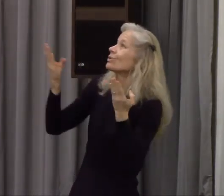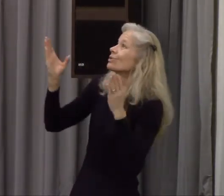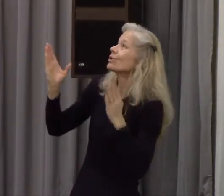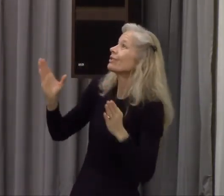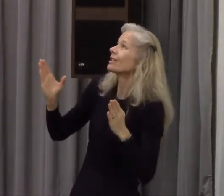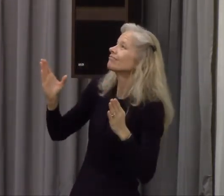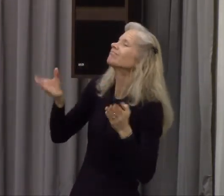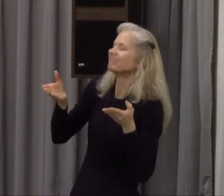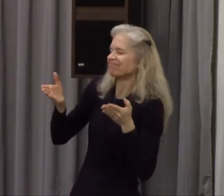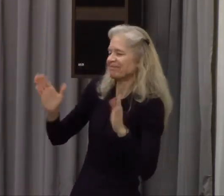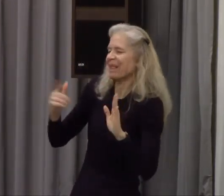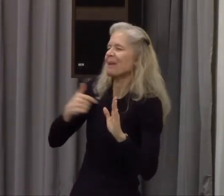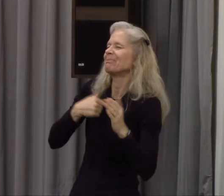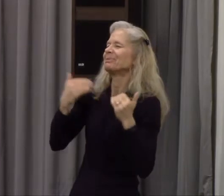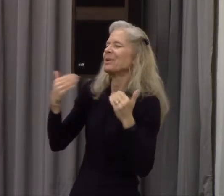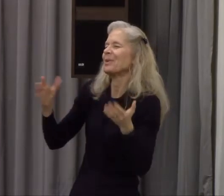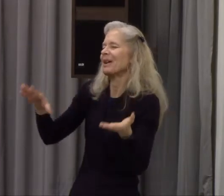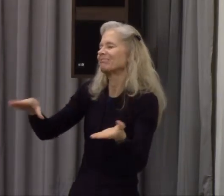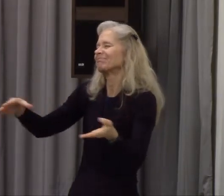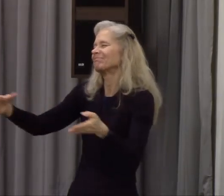thy word, for mine eyes have seen thy salvation.